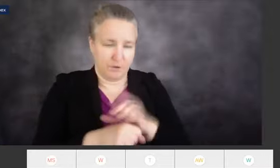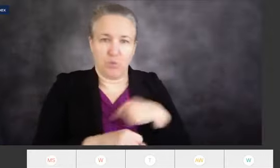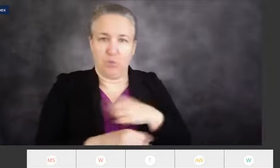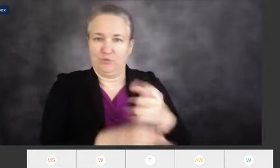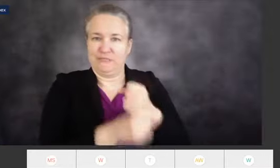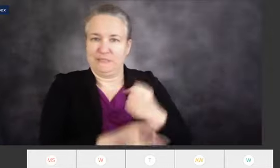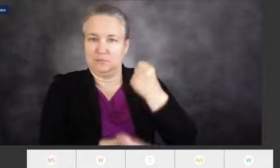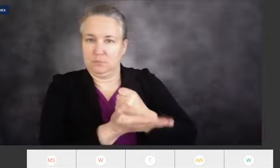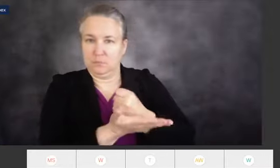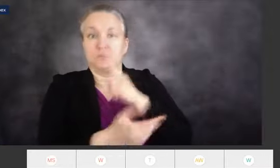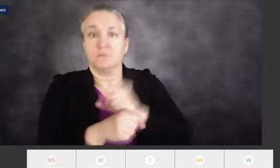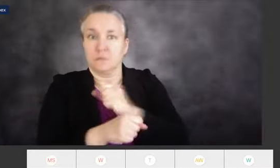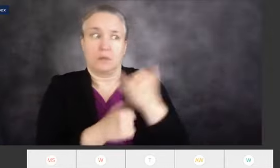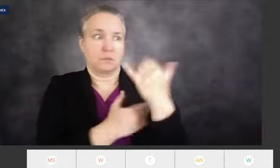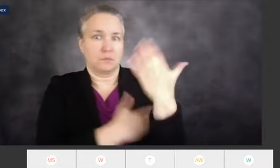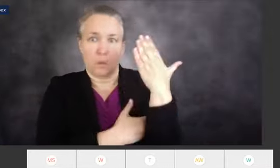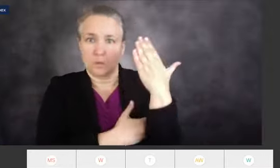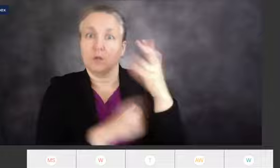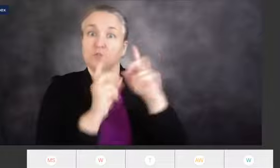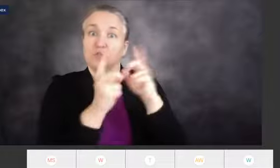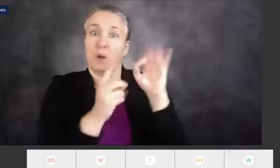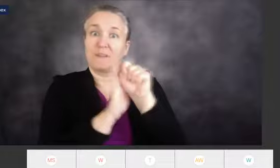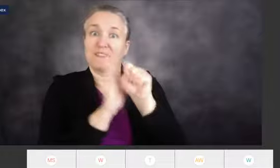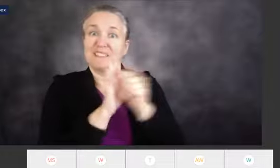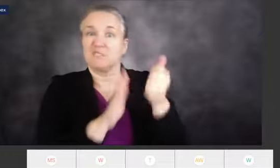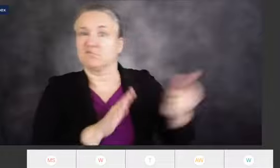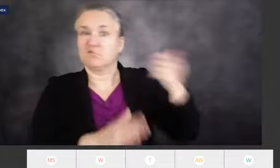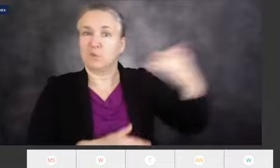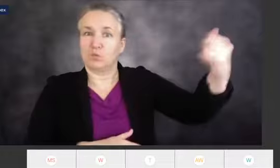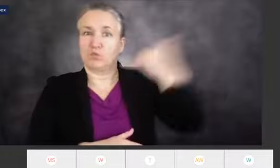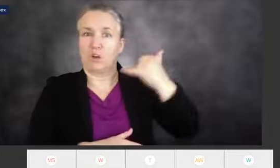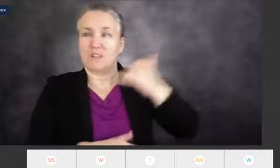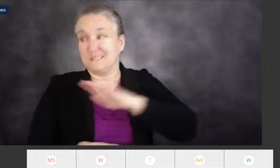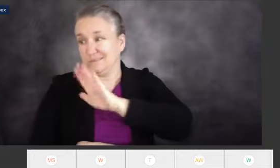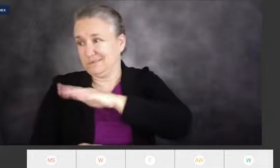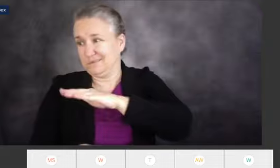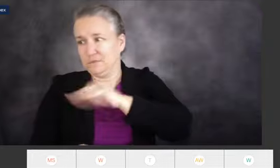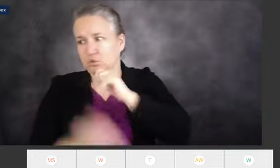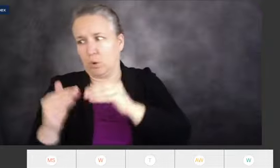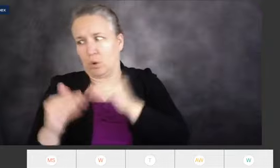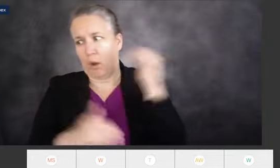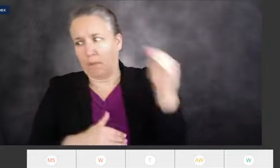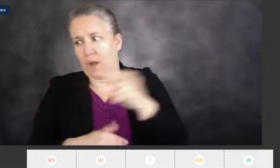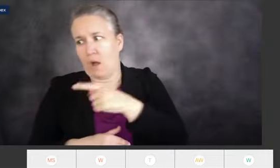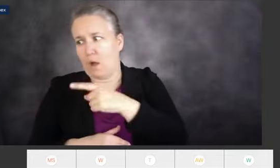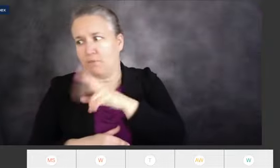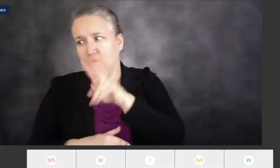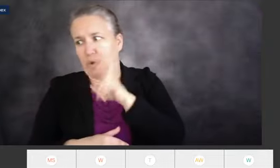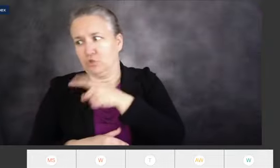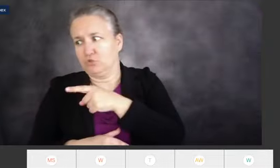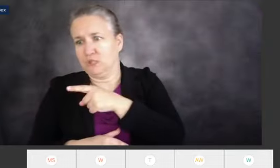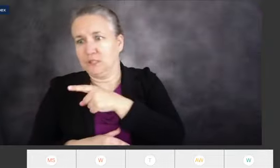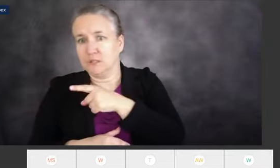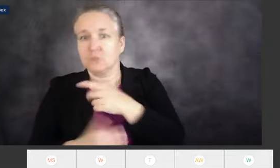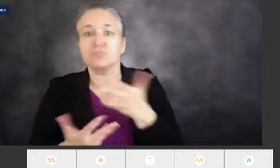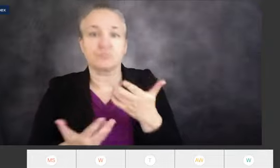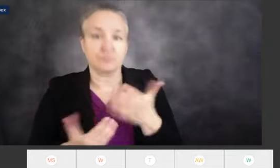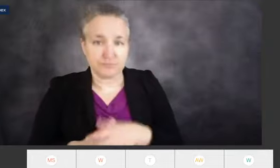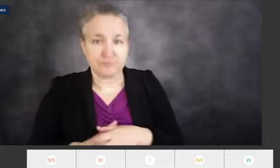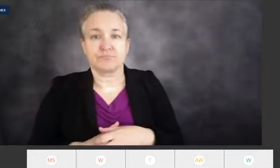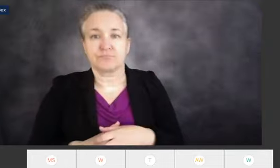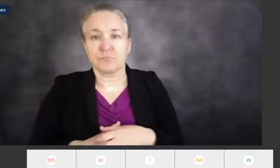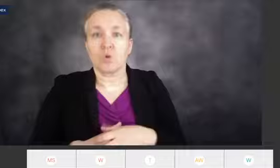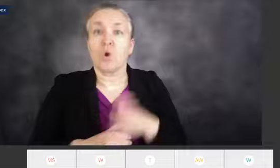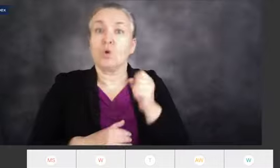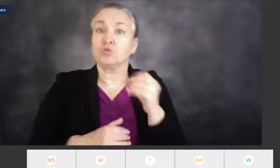In fact, we got a call this morning from the Department of State confirming that we should not go above 200. So